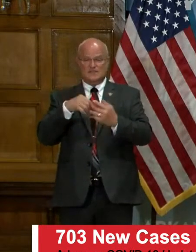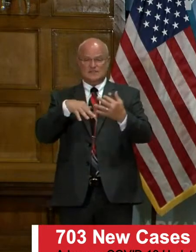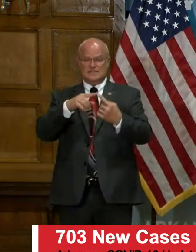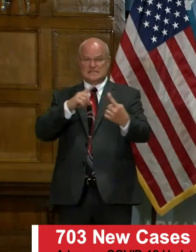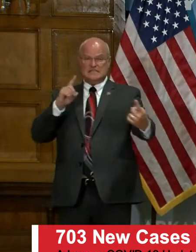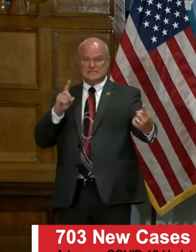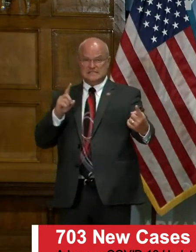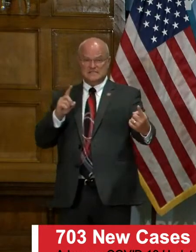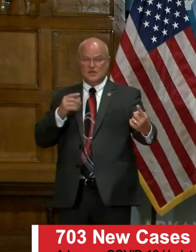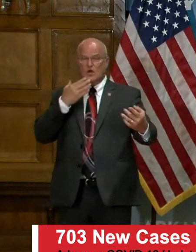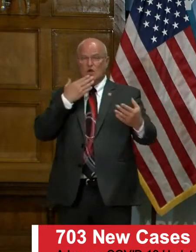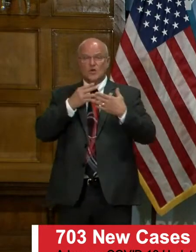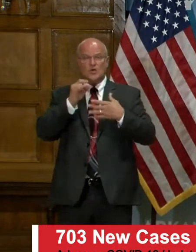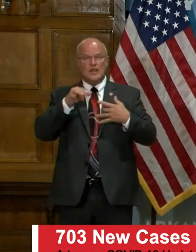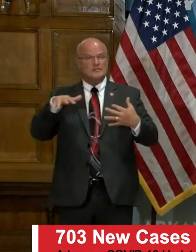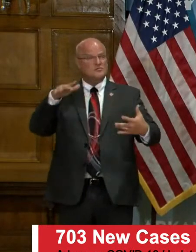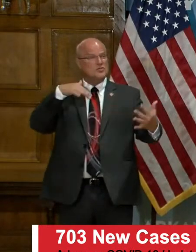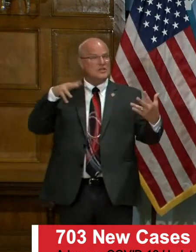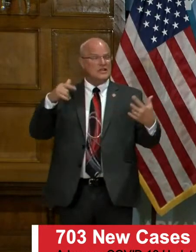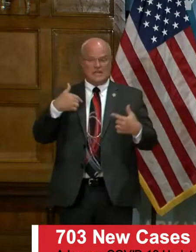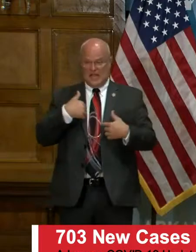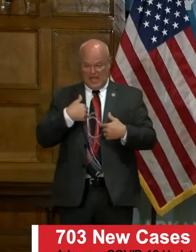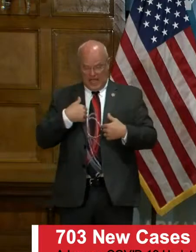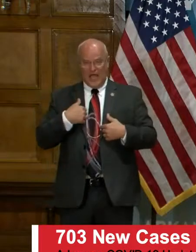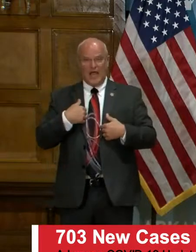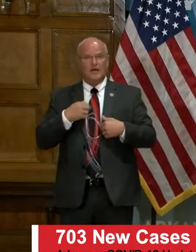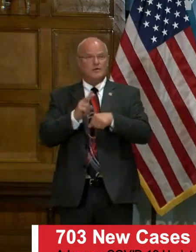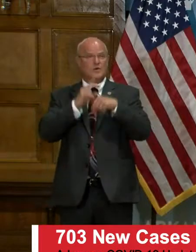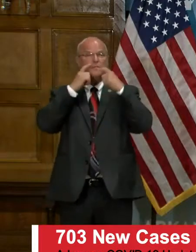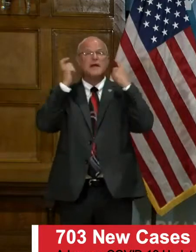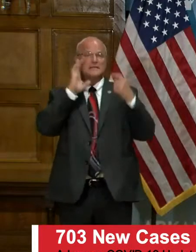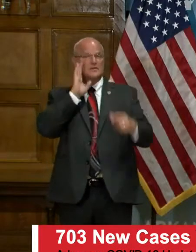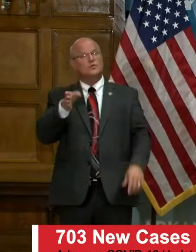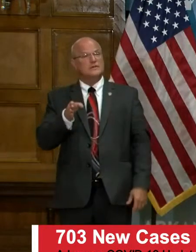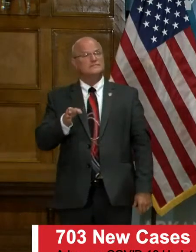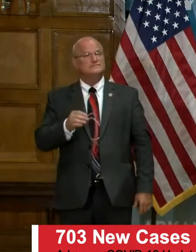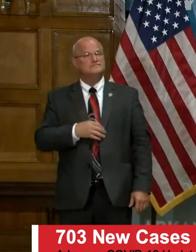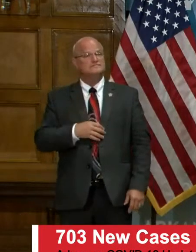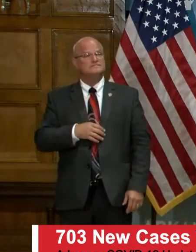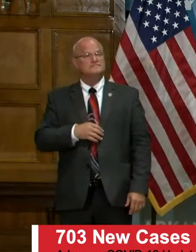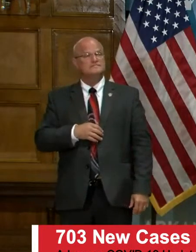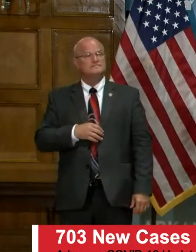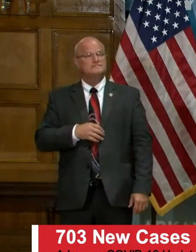distancing, good air circulation, etc., I would go ahead and wear a mask.